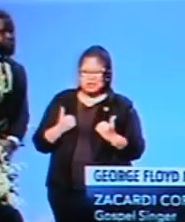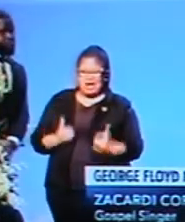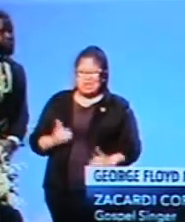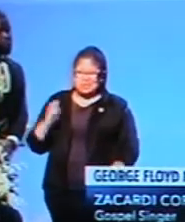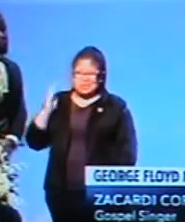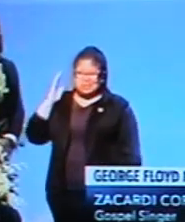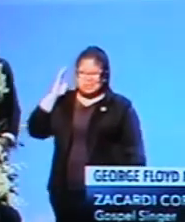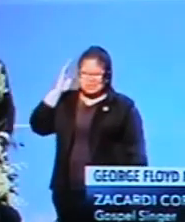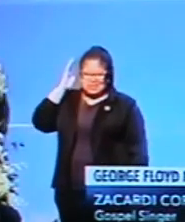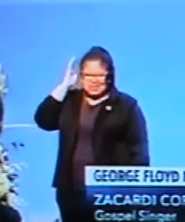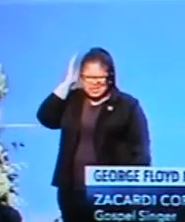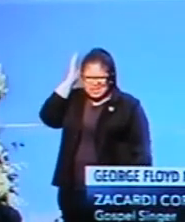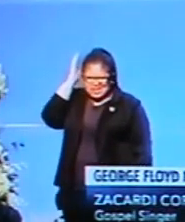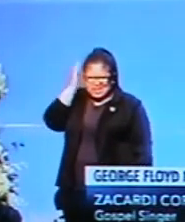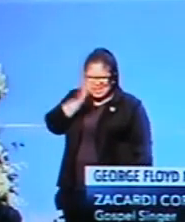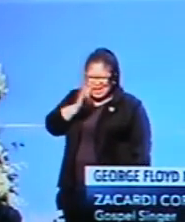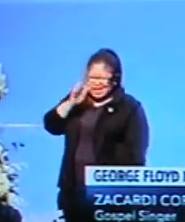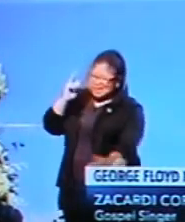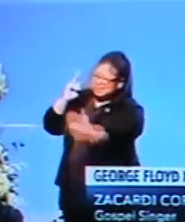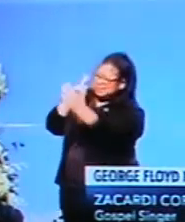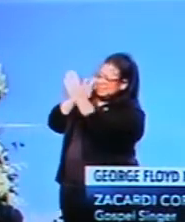eyes shall see it